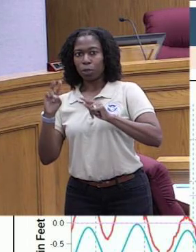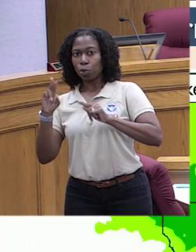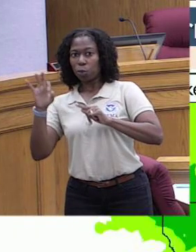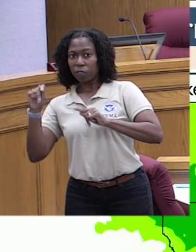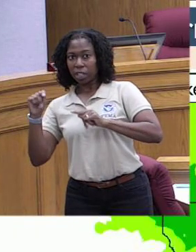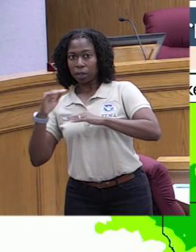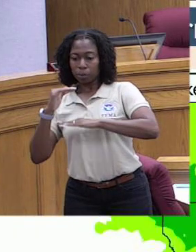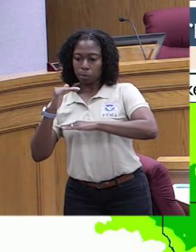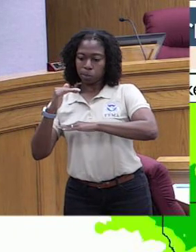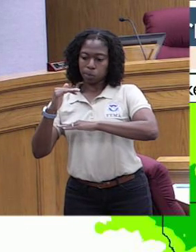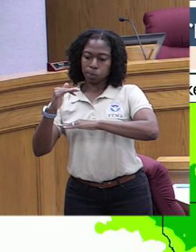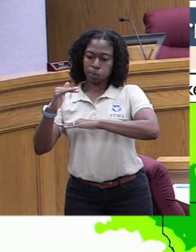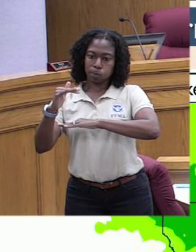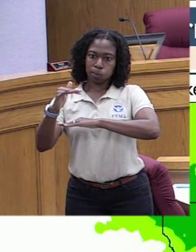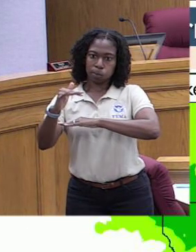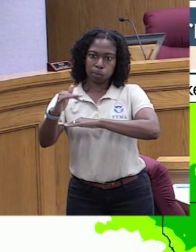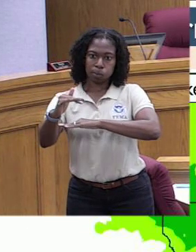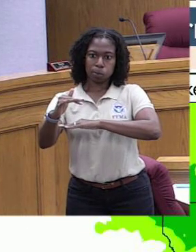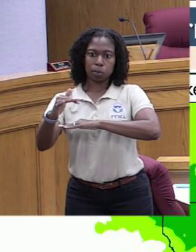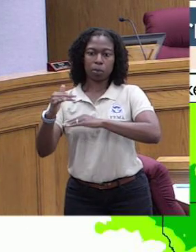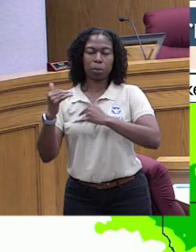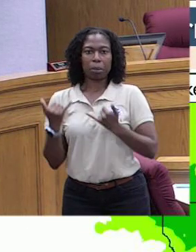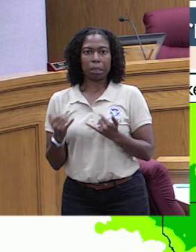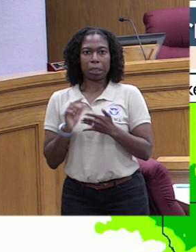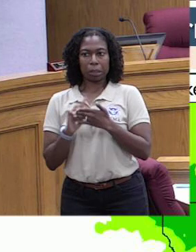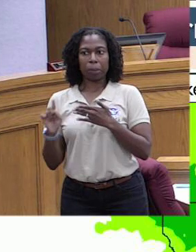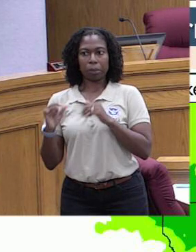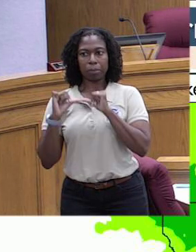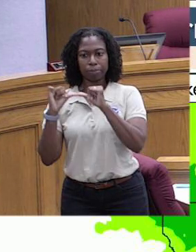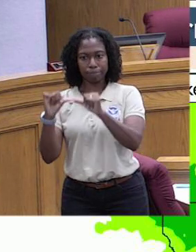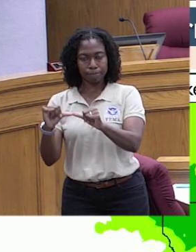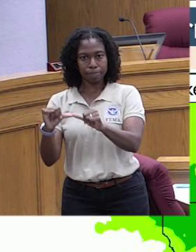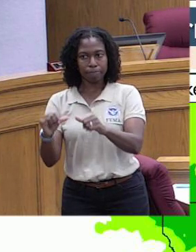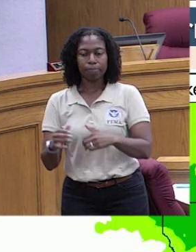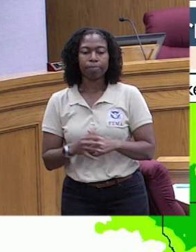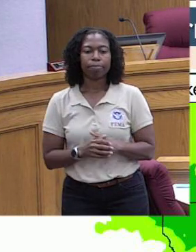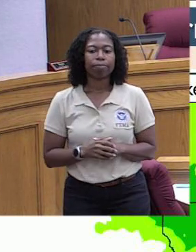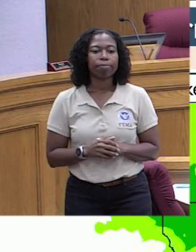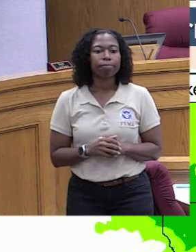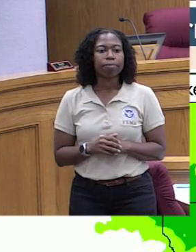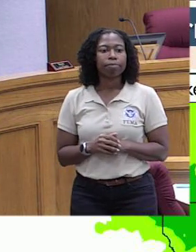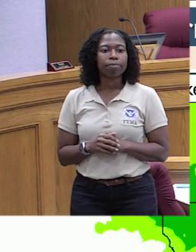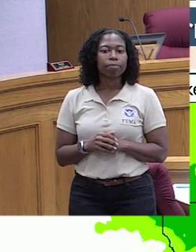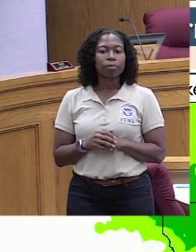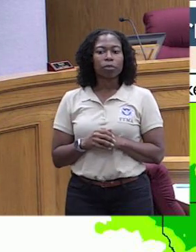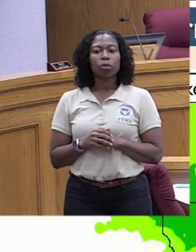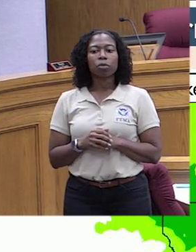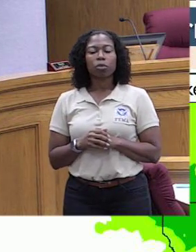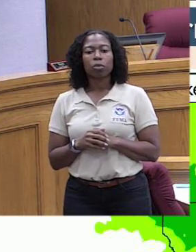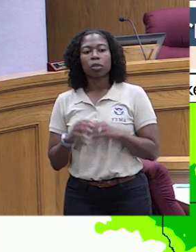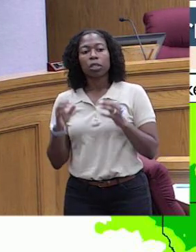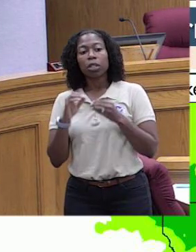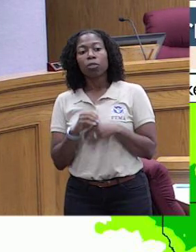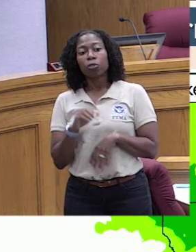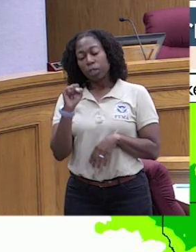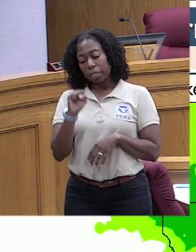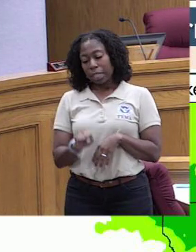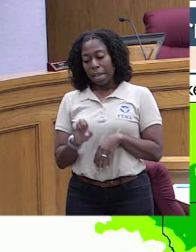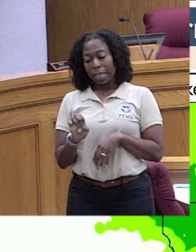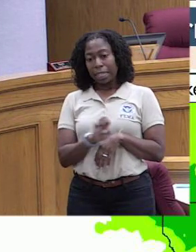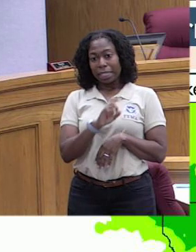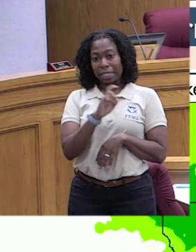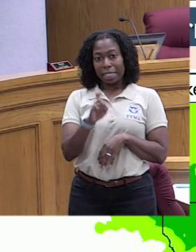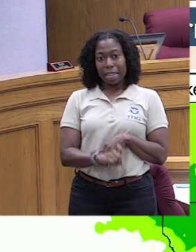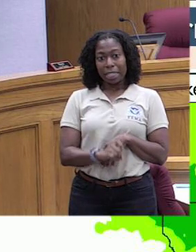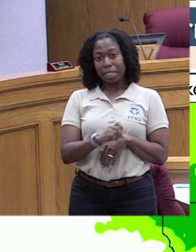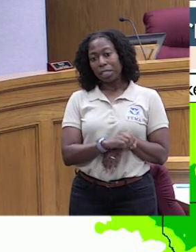week. The rainfall forecast got tweaked a little bit. The numbers are 2 to 5 inches for southeast Texas, 2 to 5 in